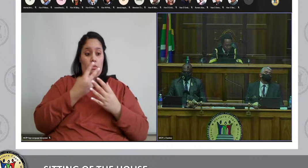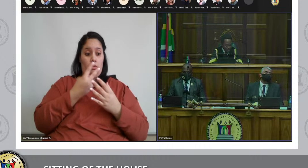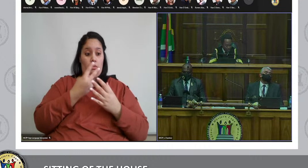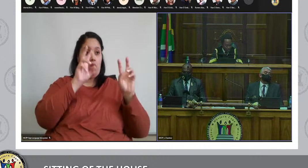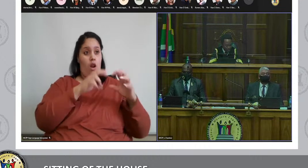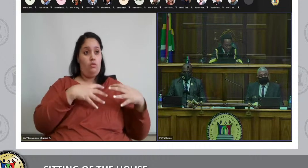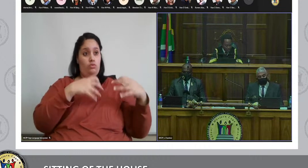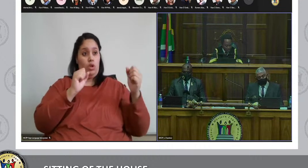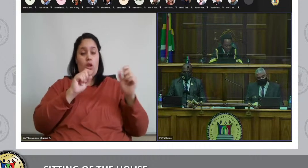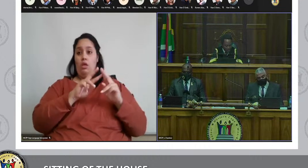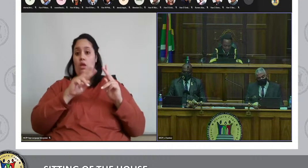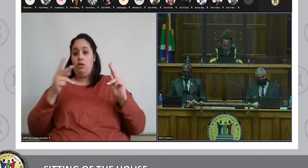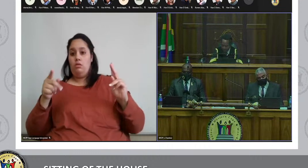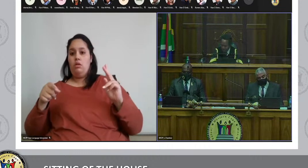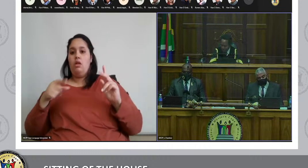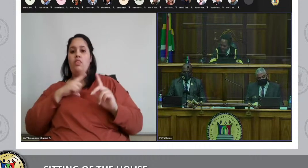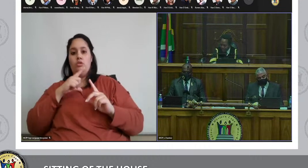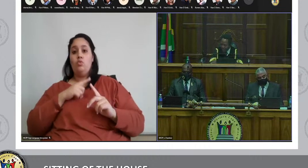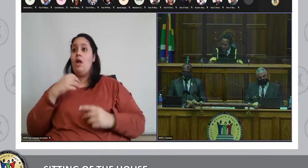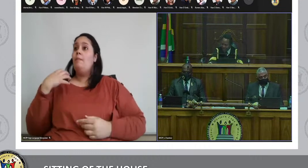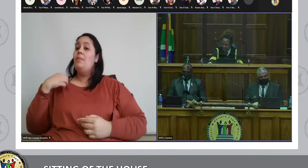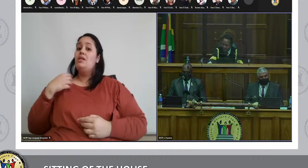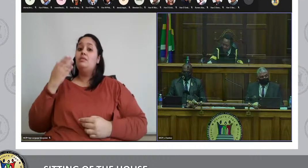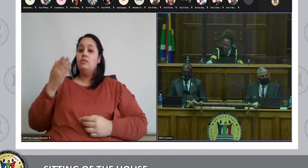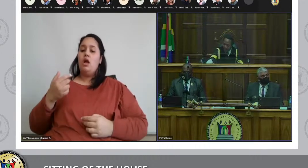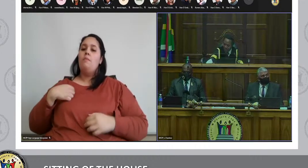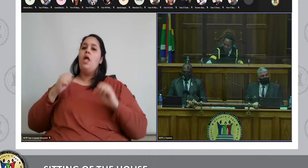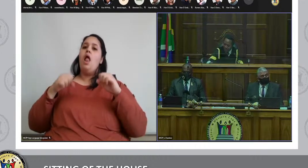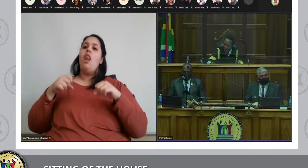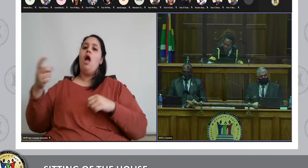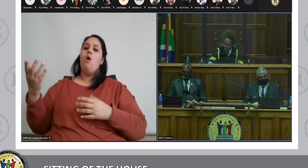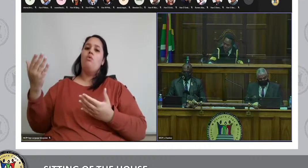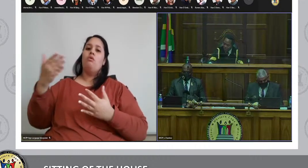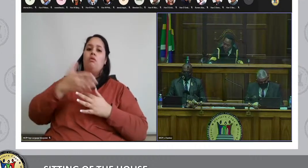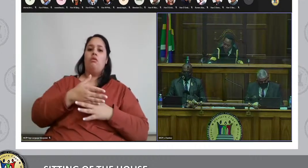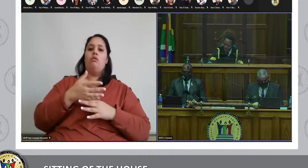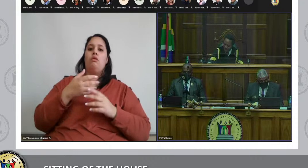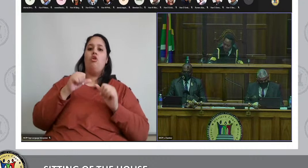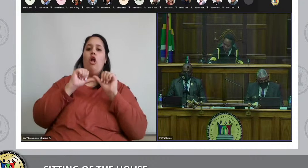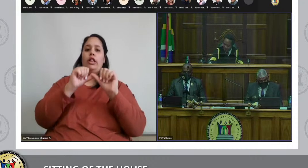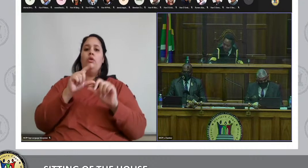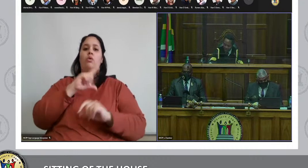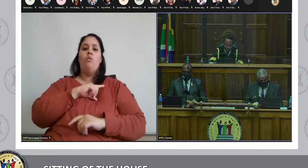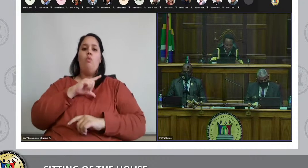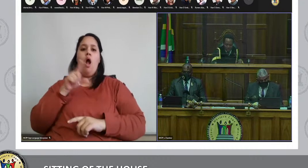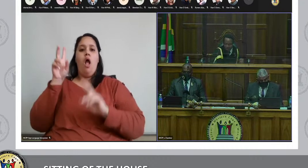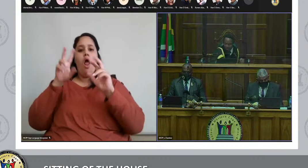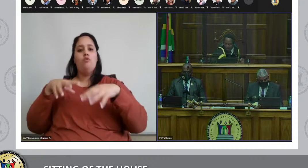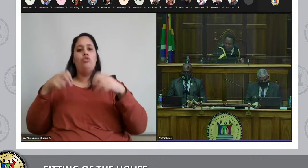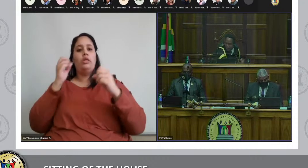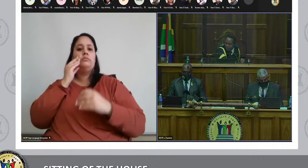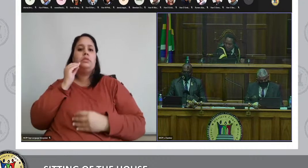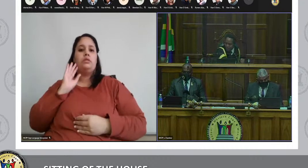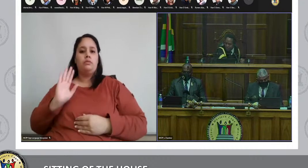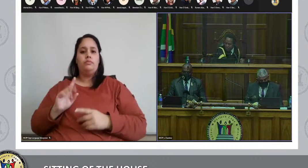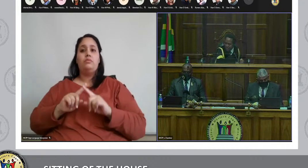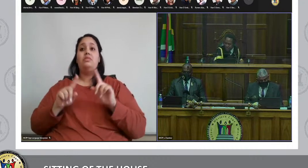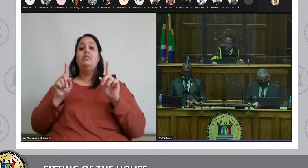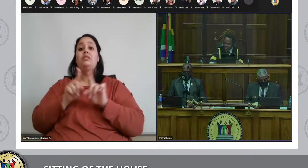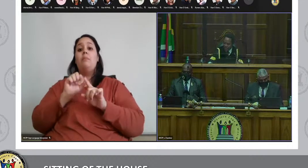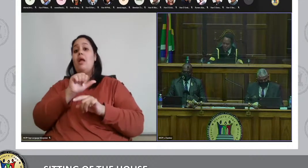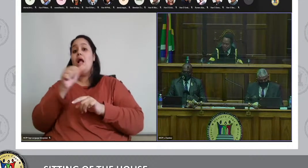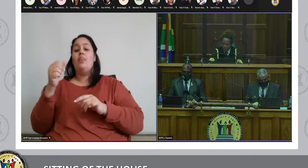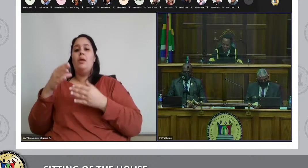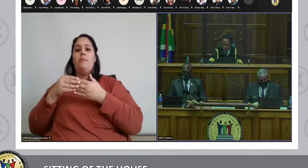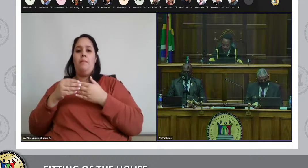allowed earlier on the Honorable Minister Menier and any other member will be allowed and has been allowed in the past based on